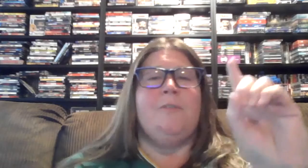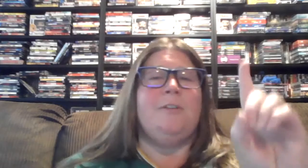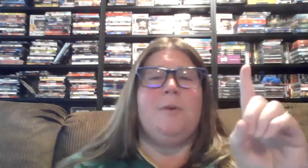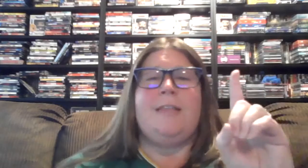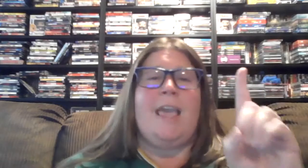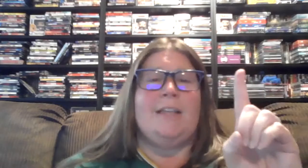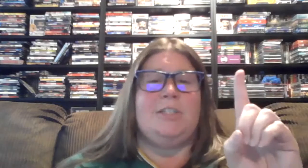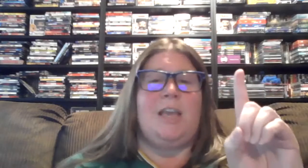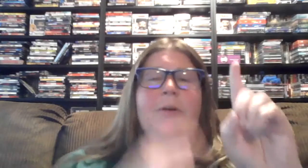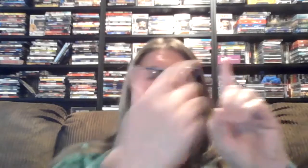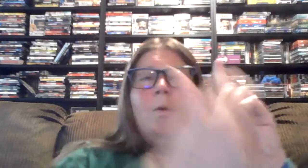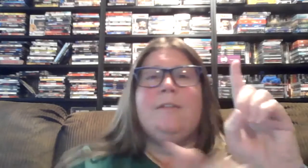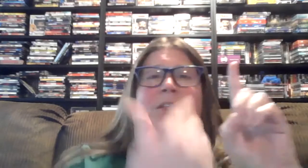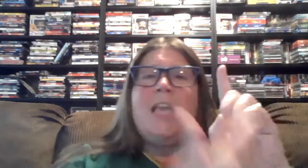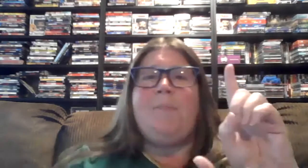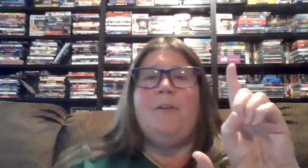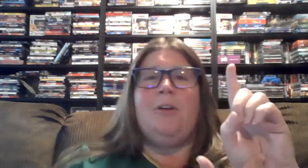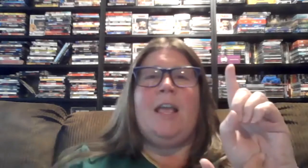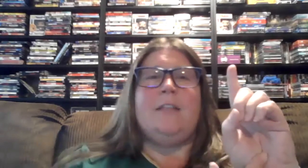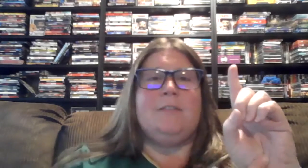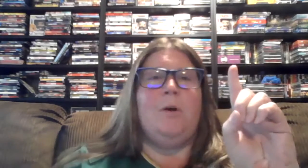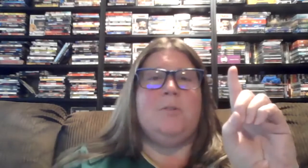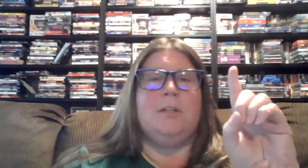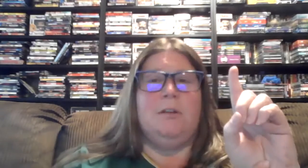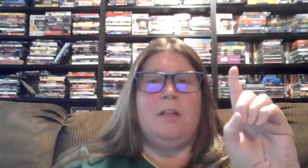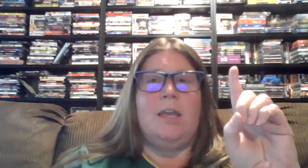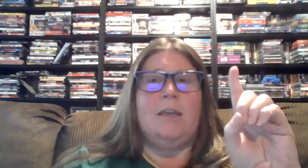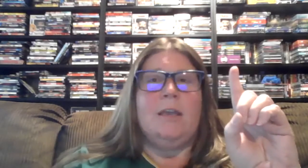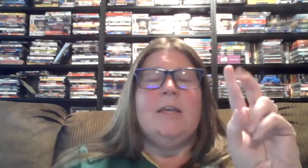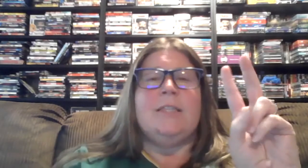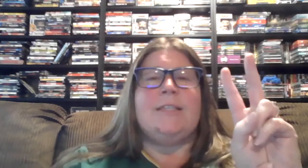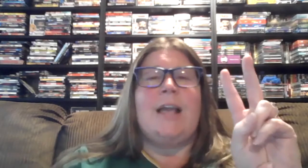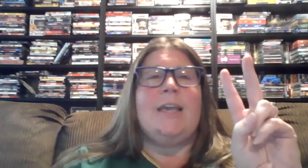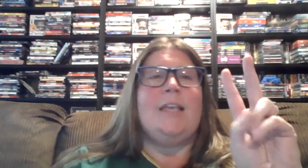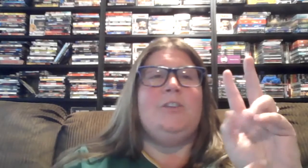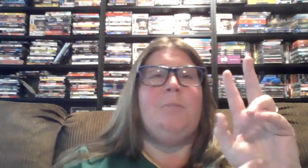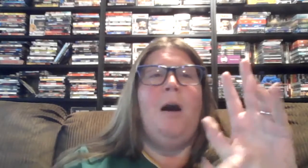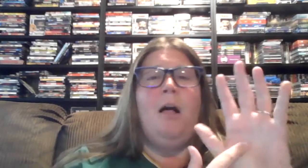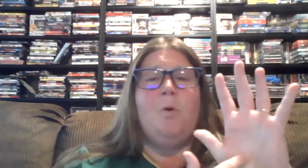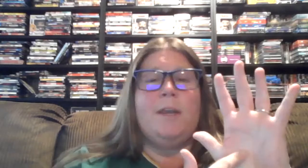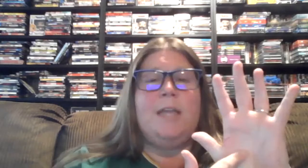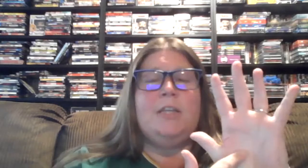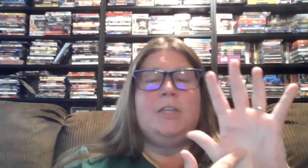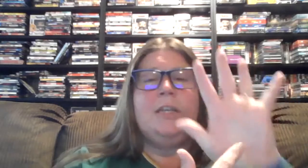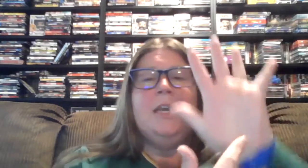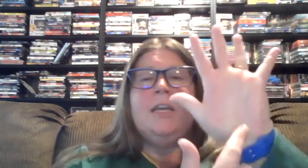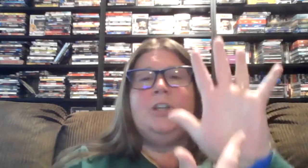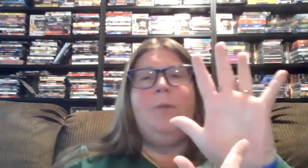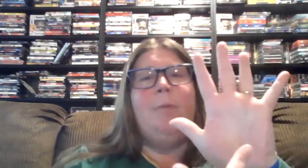first one is hand shape. What is the shape of your hand supposed to look like? The second is your palm orientation. Is your palm